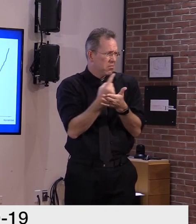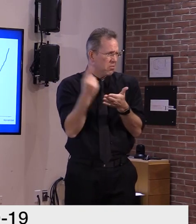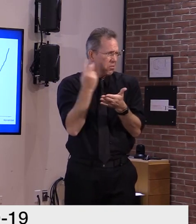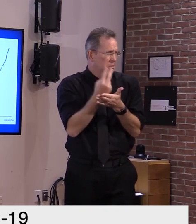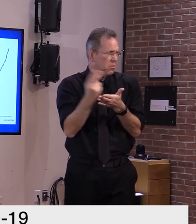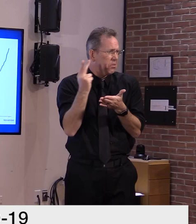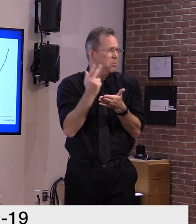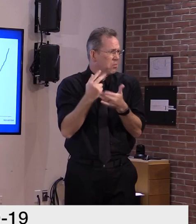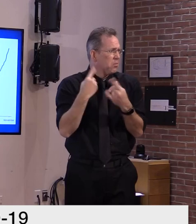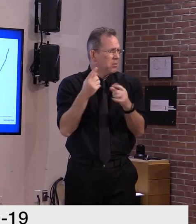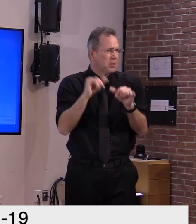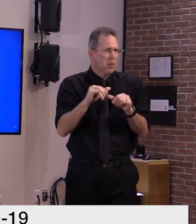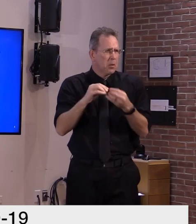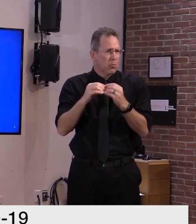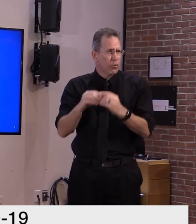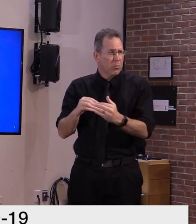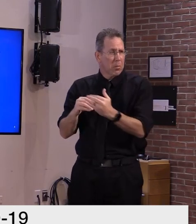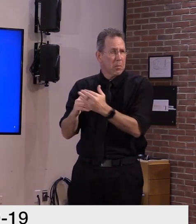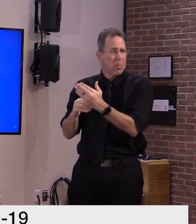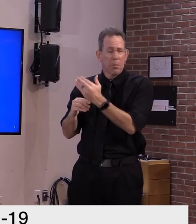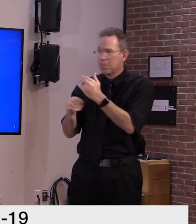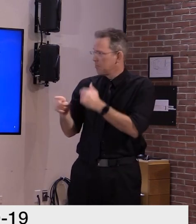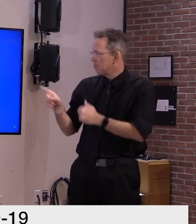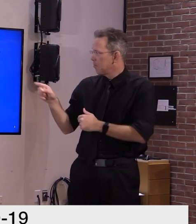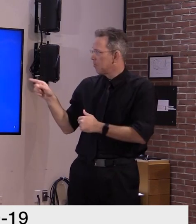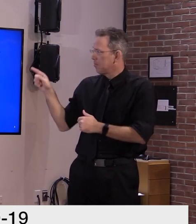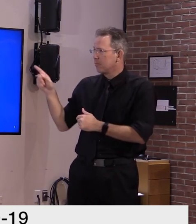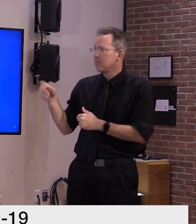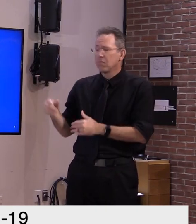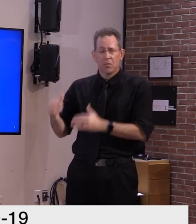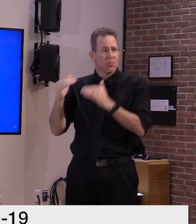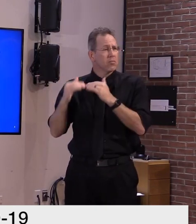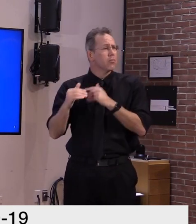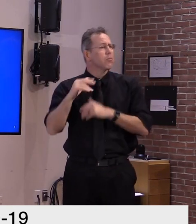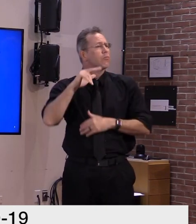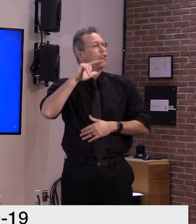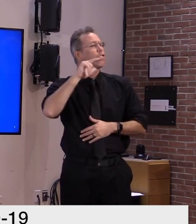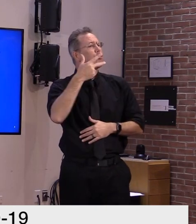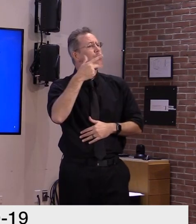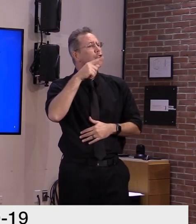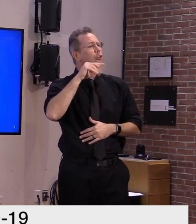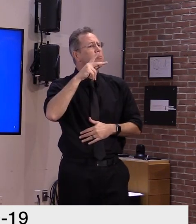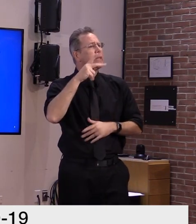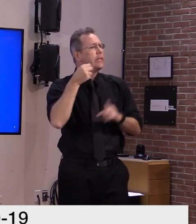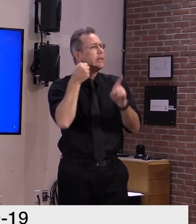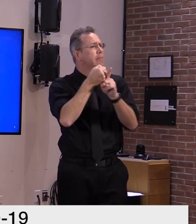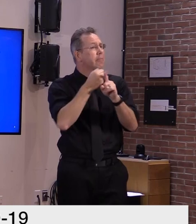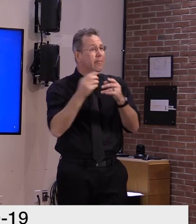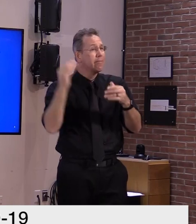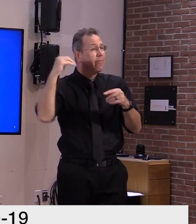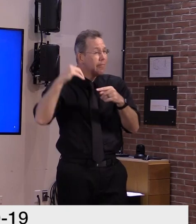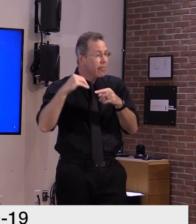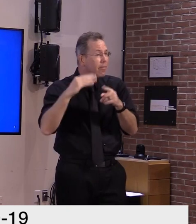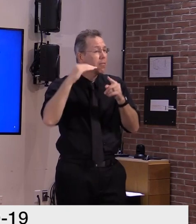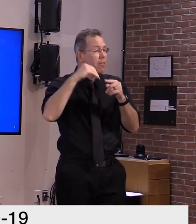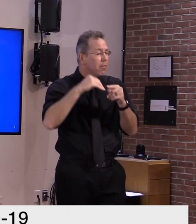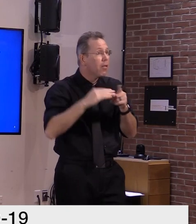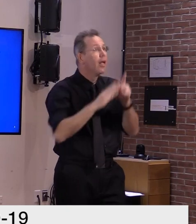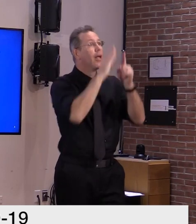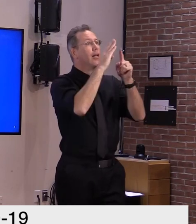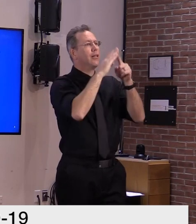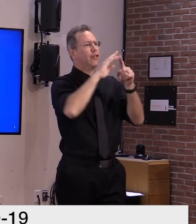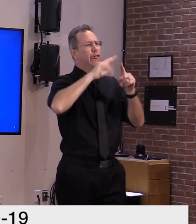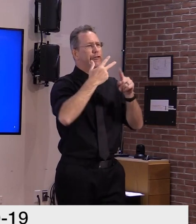clearly defined third peak across the country. You can notice that back in the spring, we had about 32,000